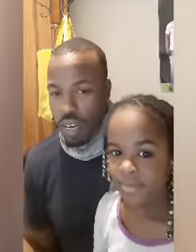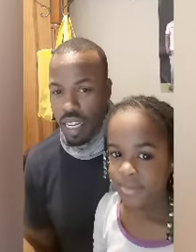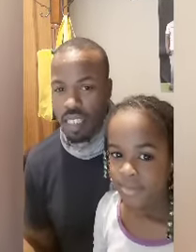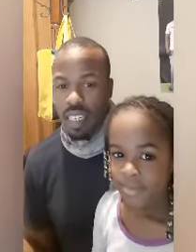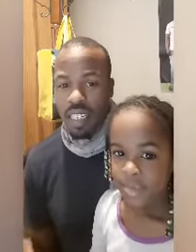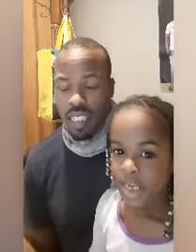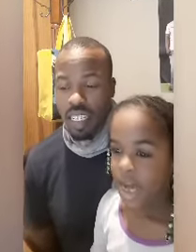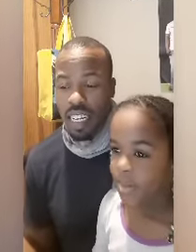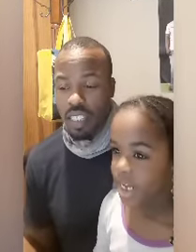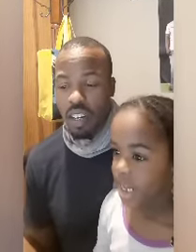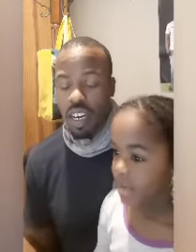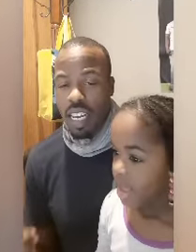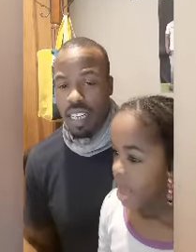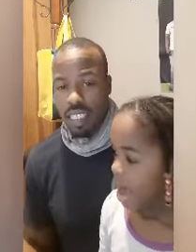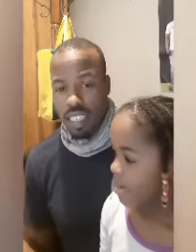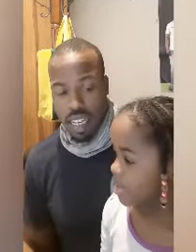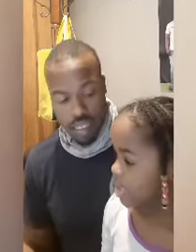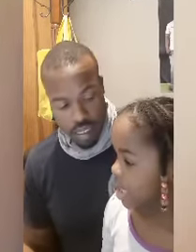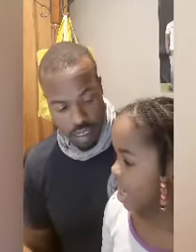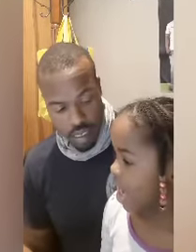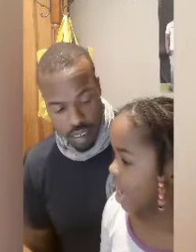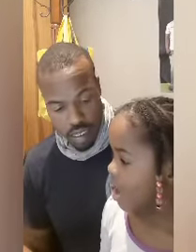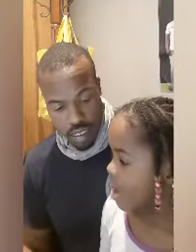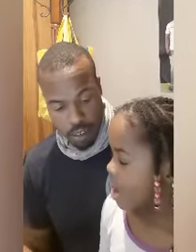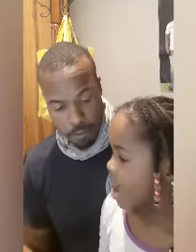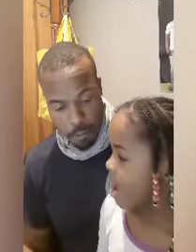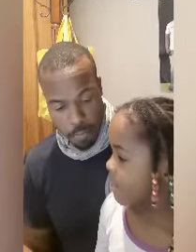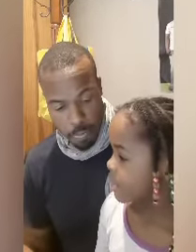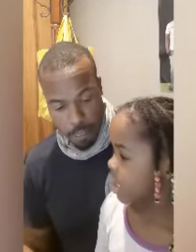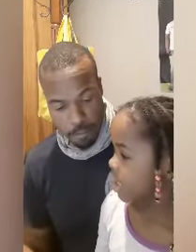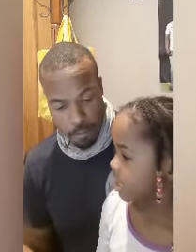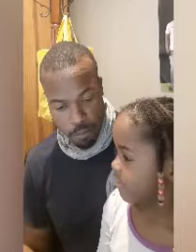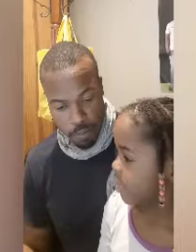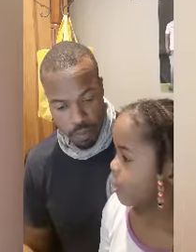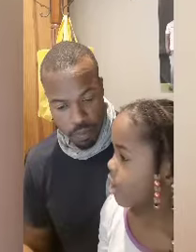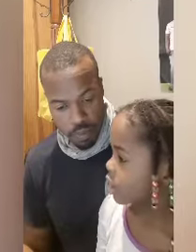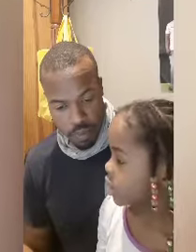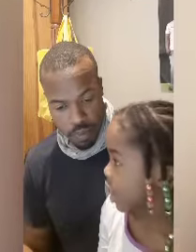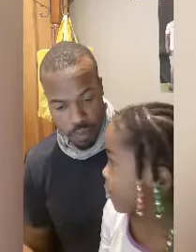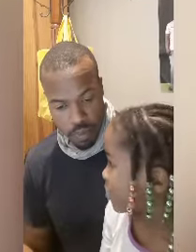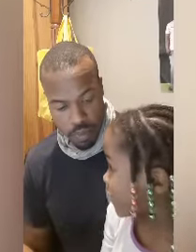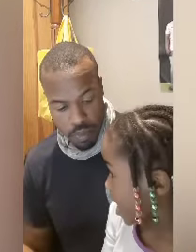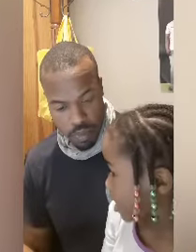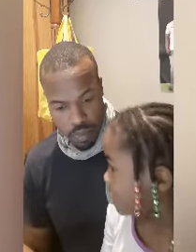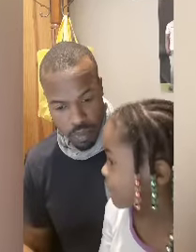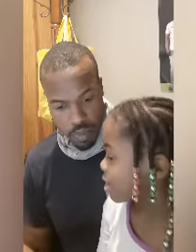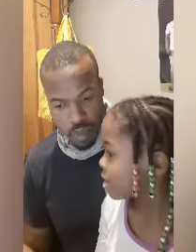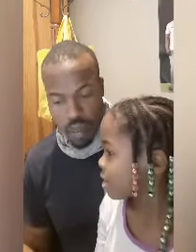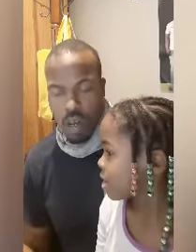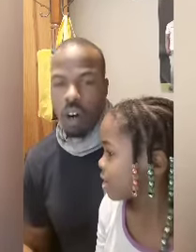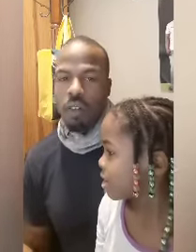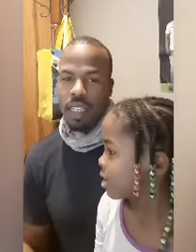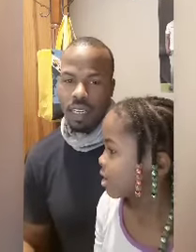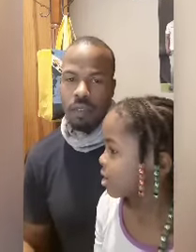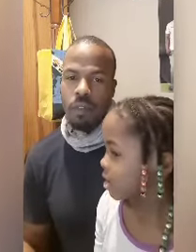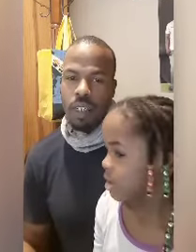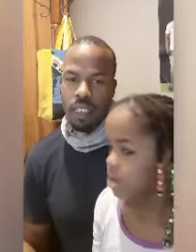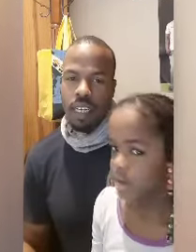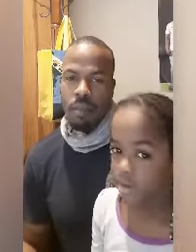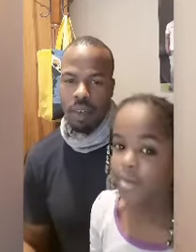ways to get our dog exercise. I'm saying if they want to take a break. Oh, if we're going to take a